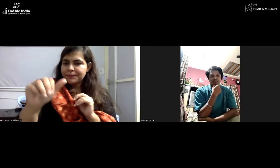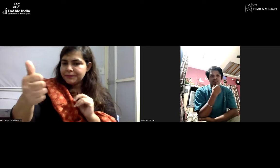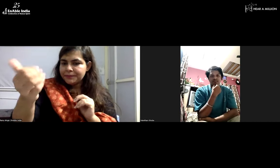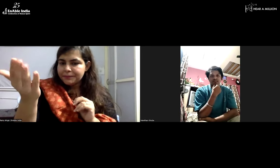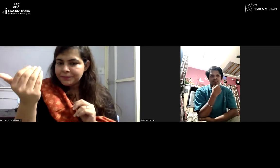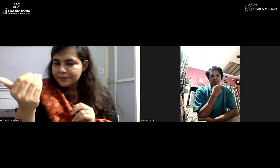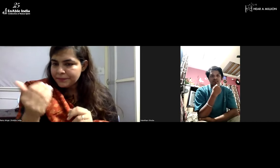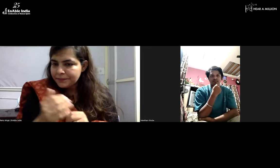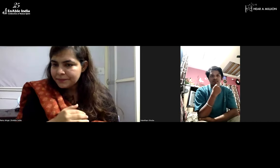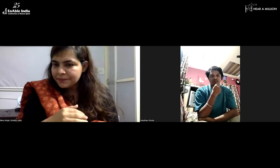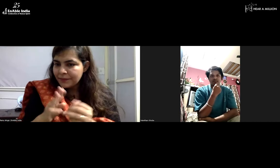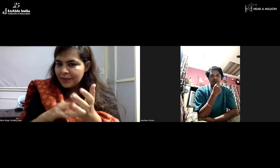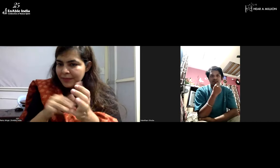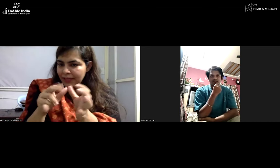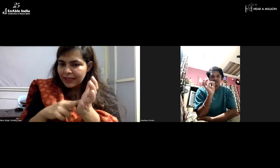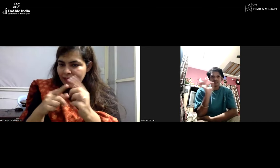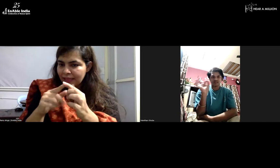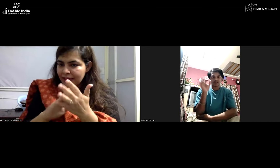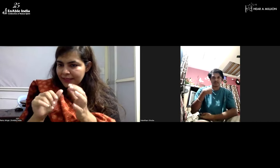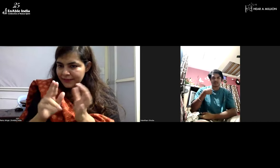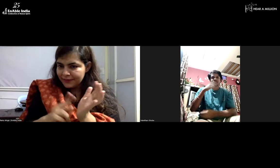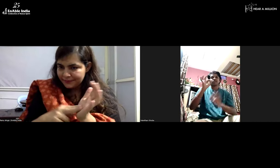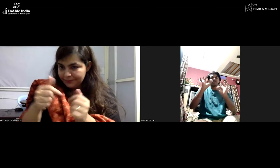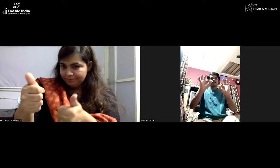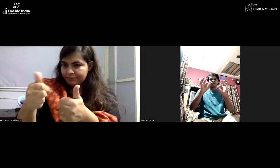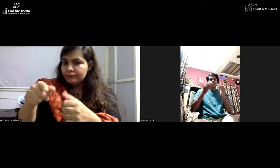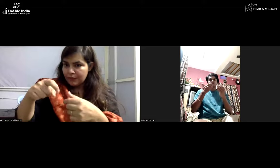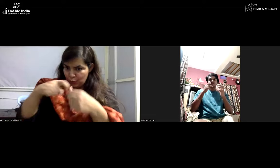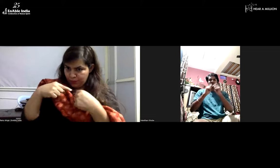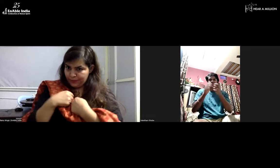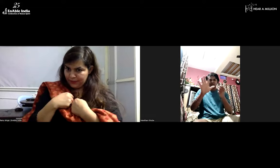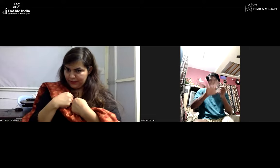Mantosh, you have a question, right? One second.